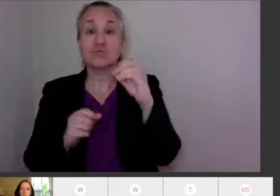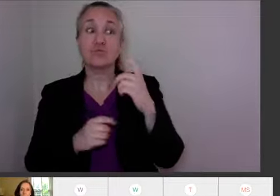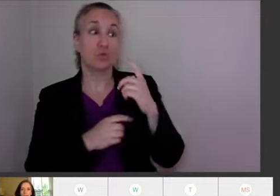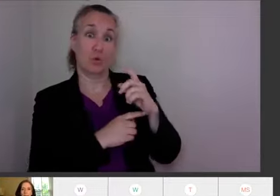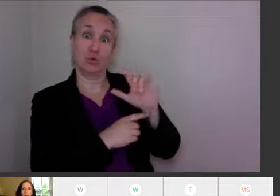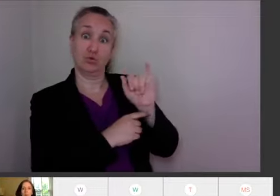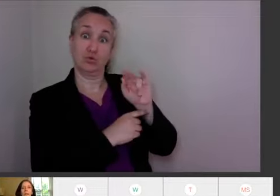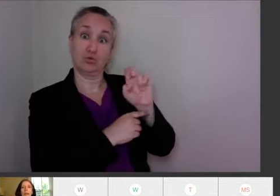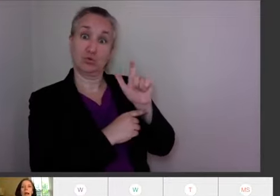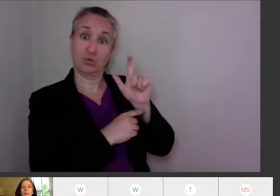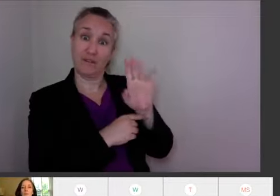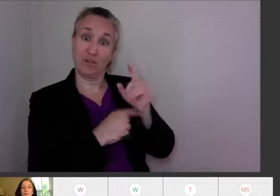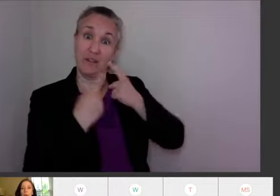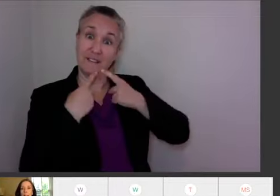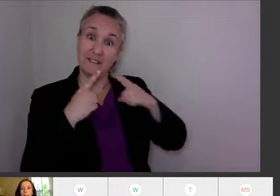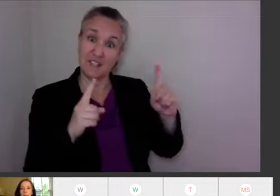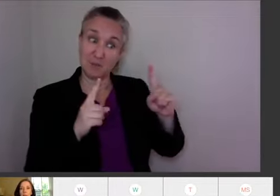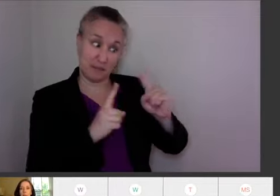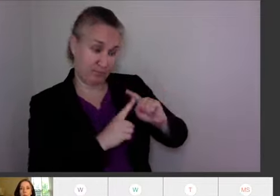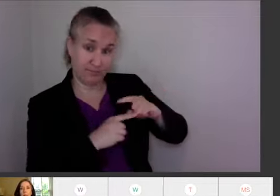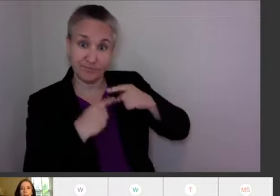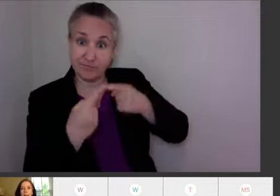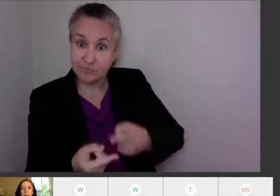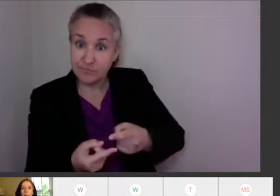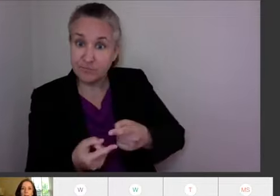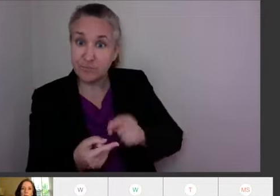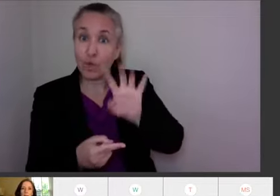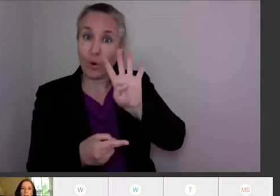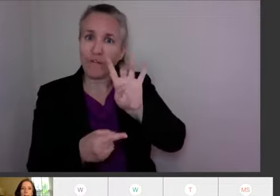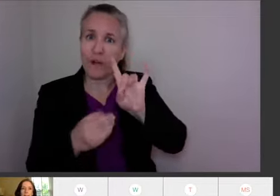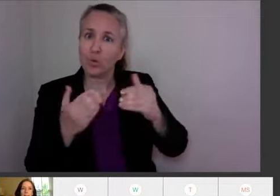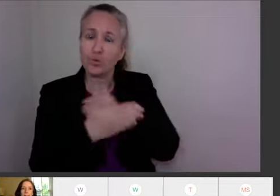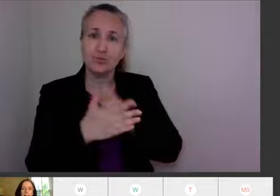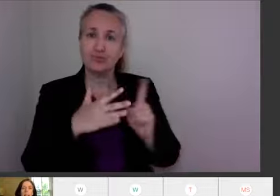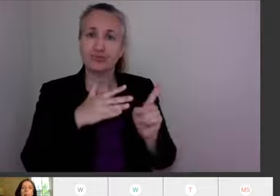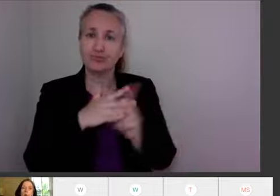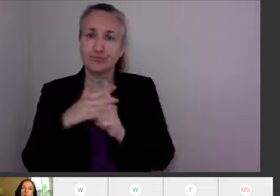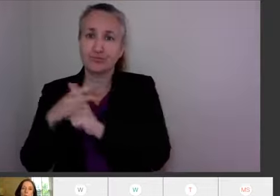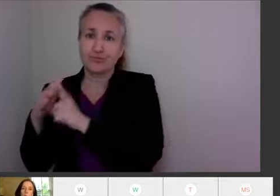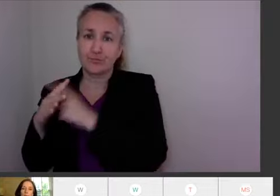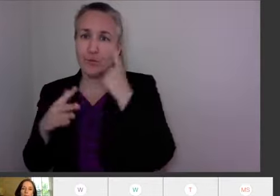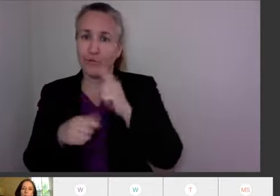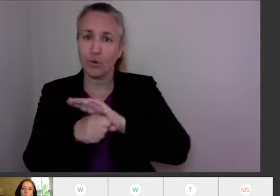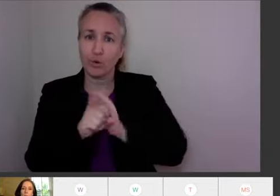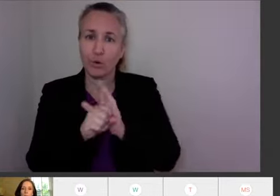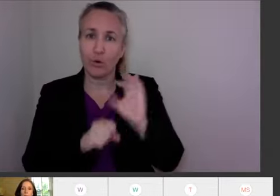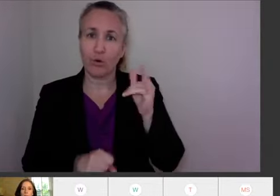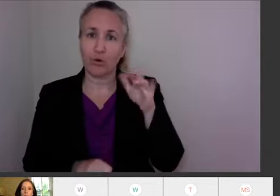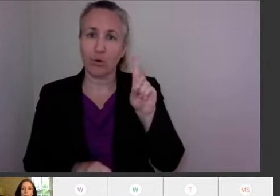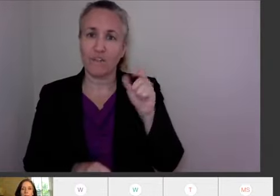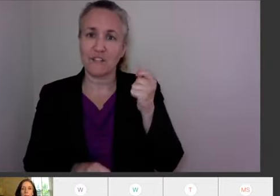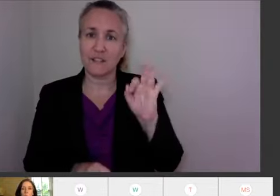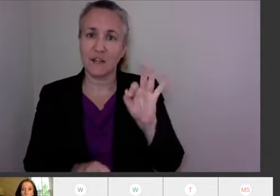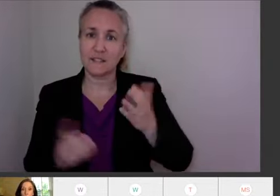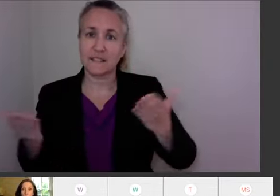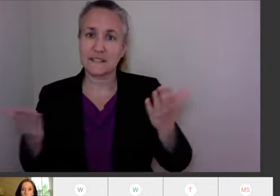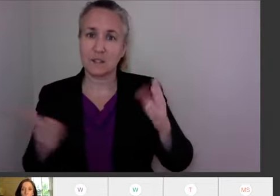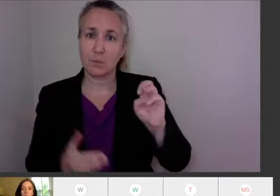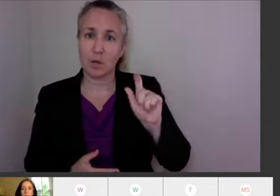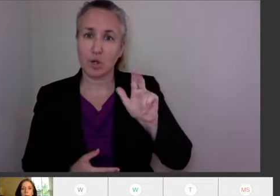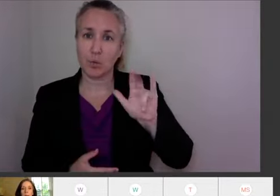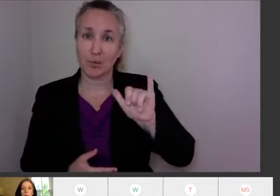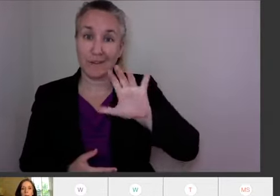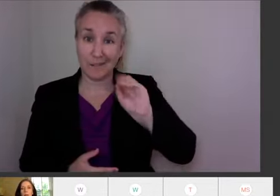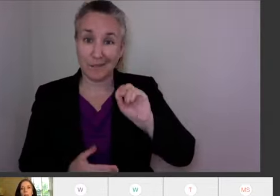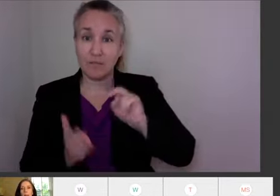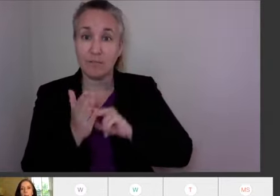press release, we have 48 new cases of COVID-19 reported in Montgomery County, which brings us